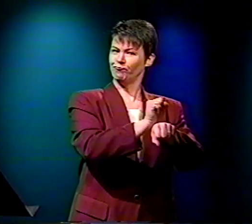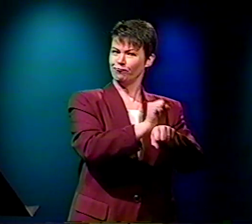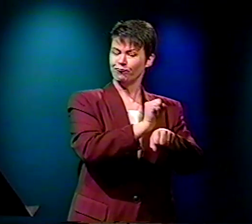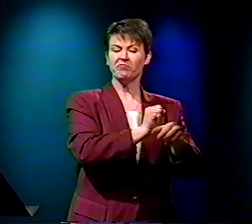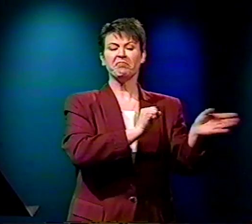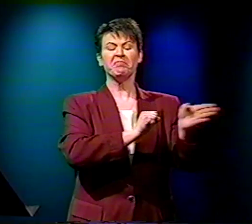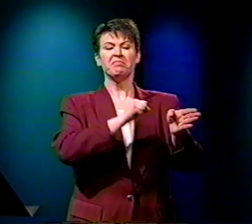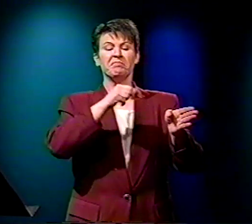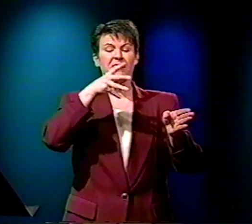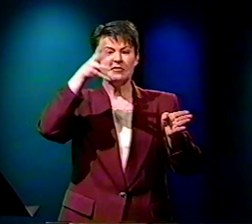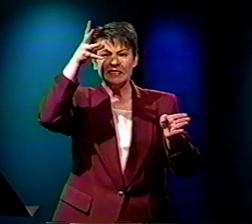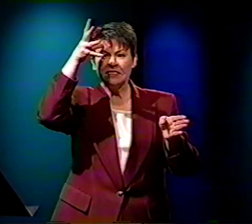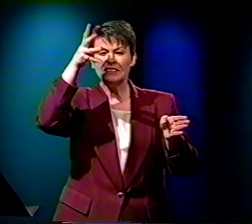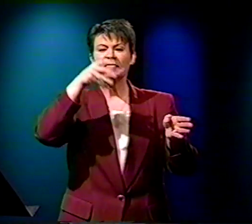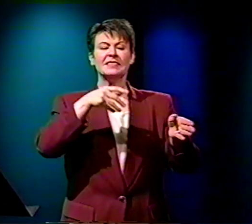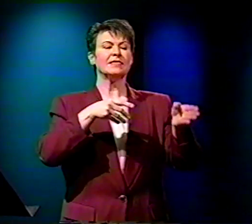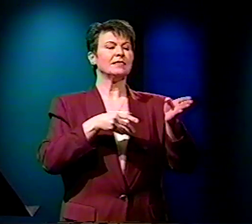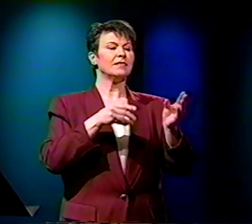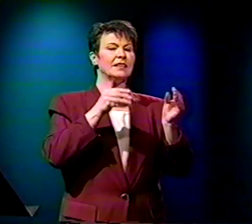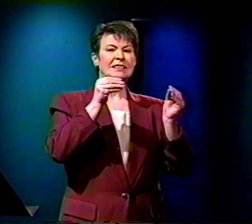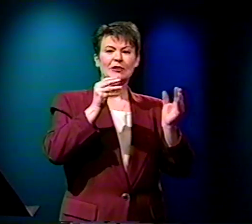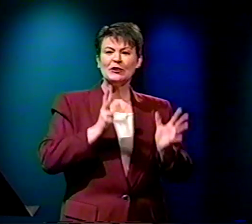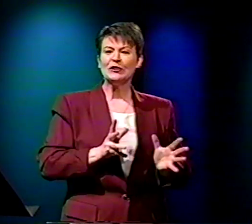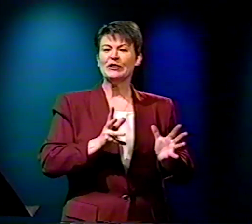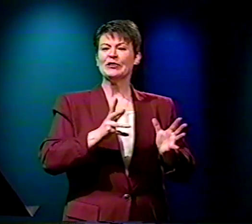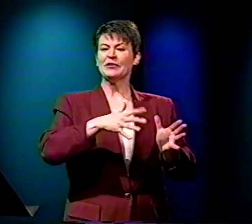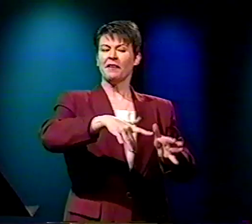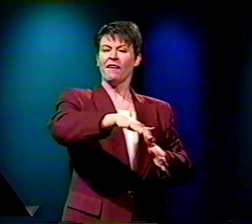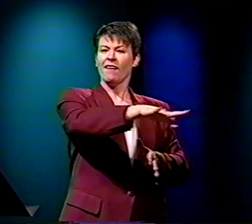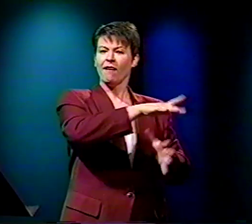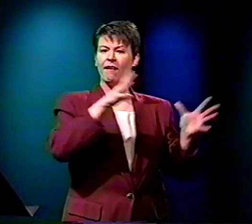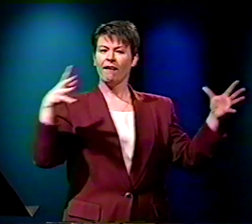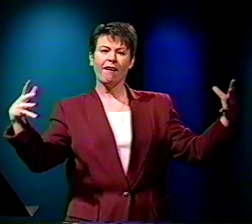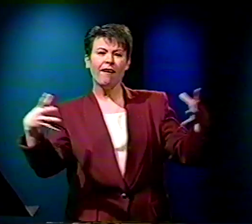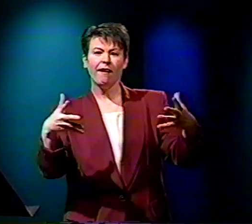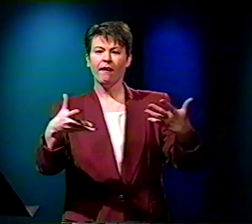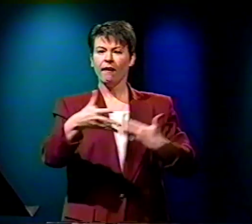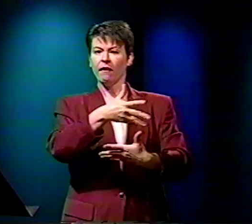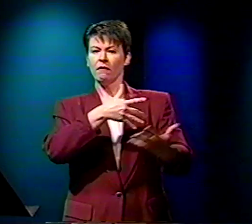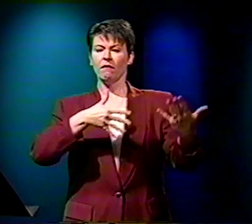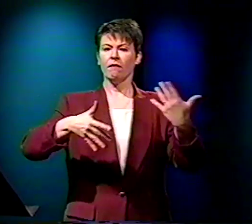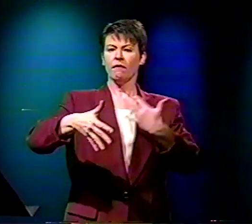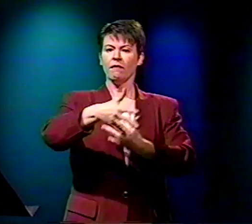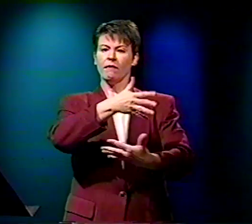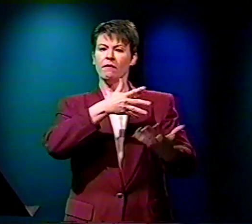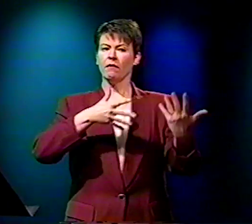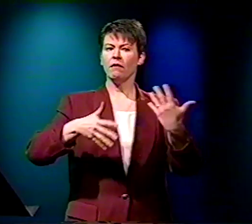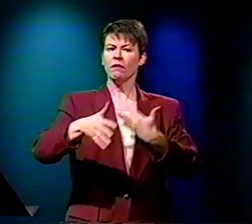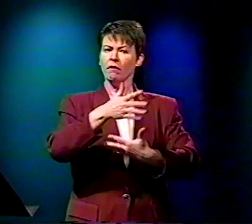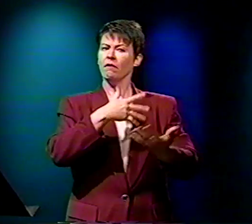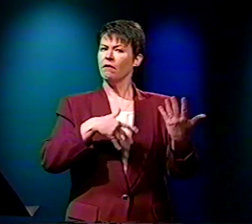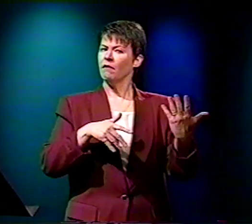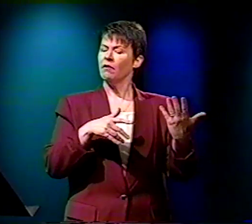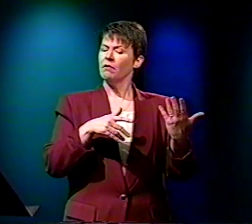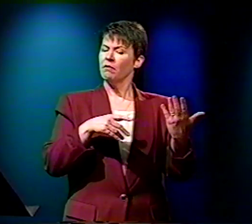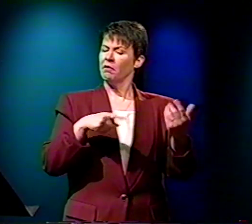had been working for a long period of time. There were parents, there were teachers, there were a number of people that all got